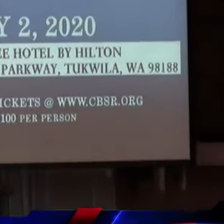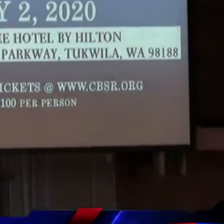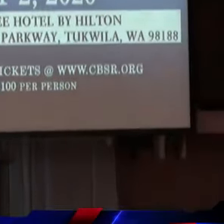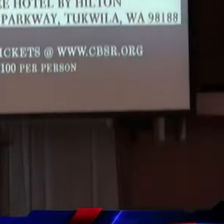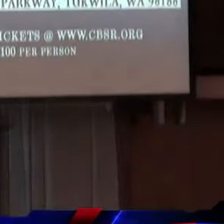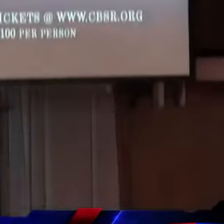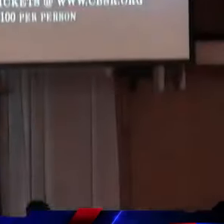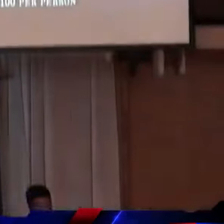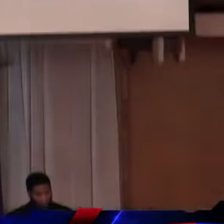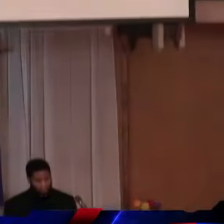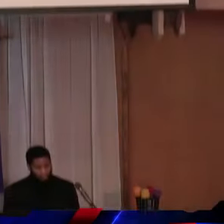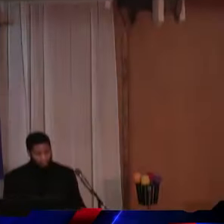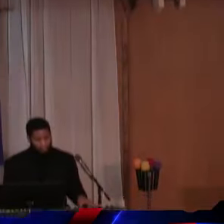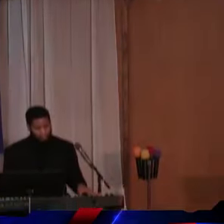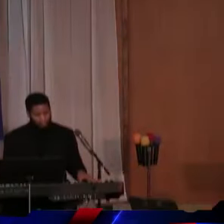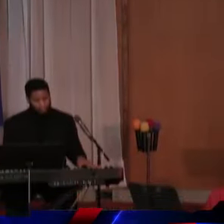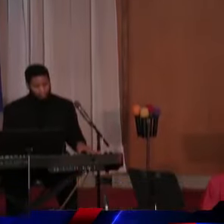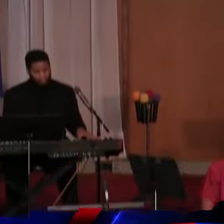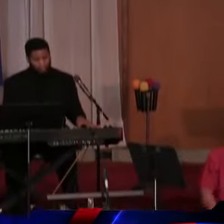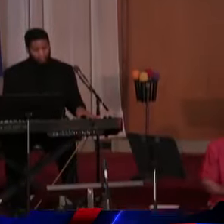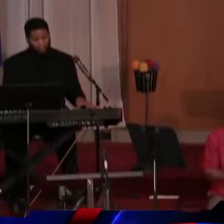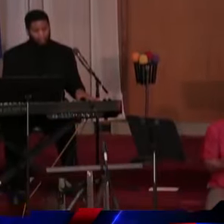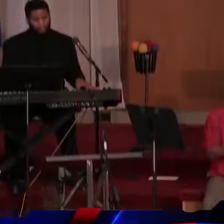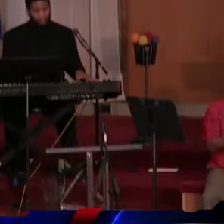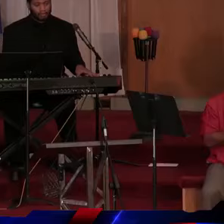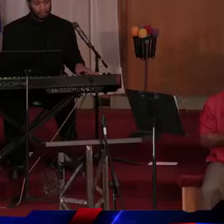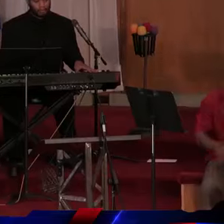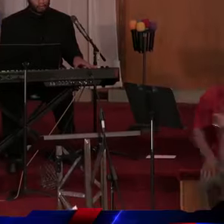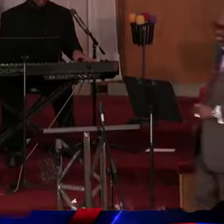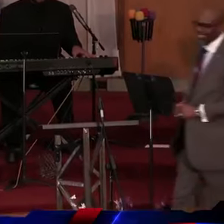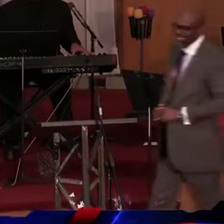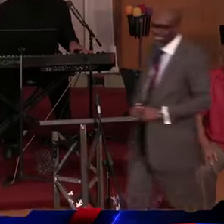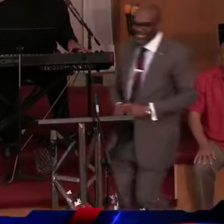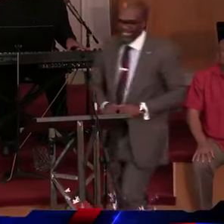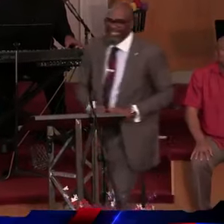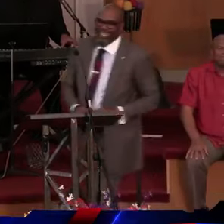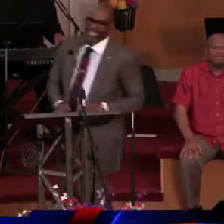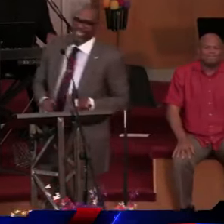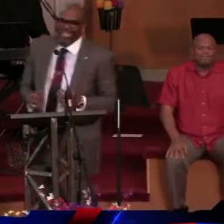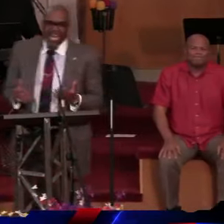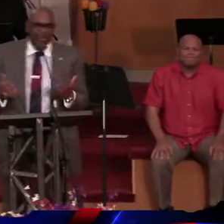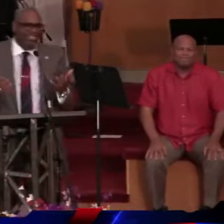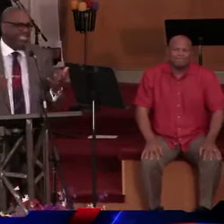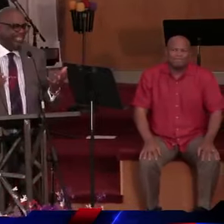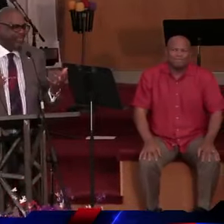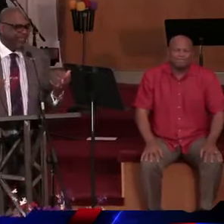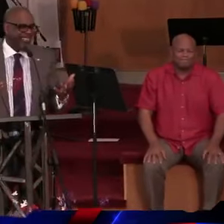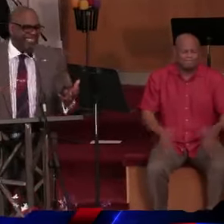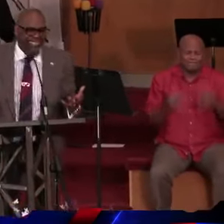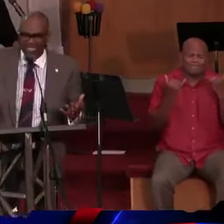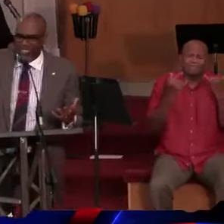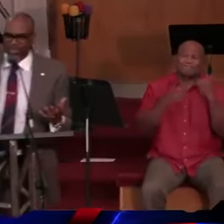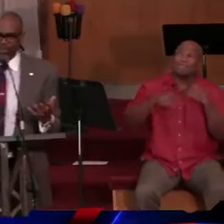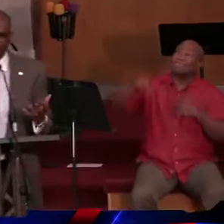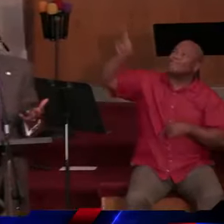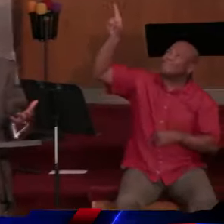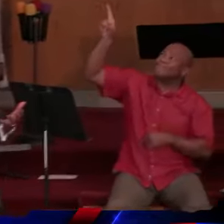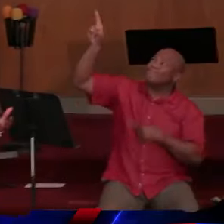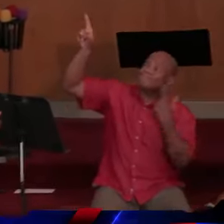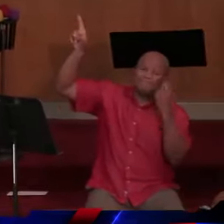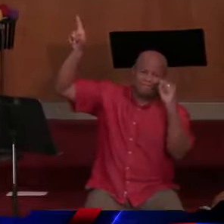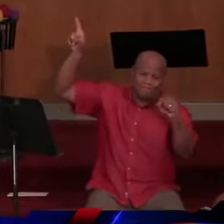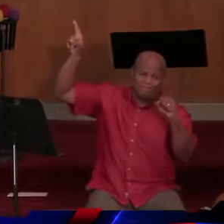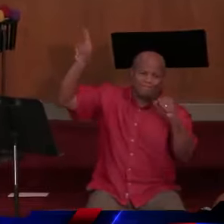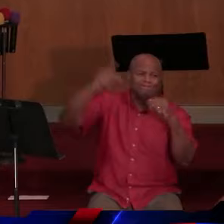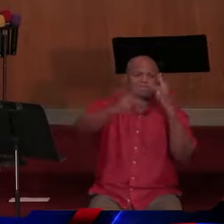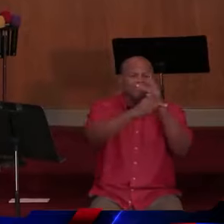Amen. Amen. unto him who's able to keep